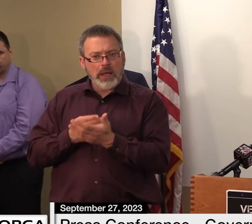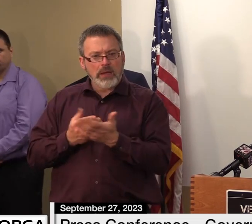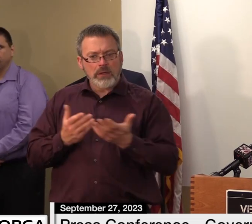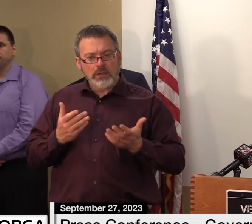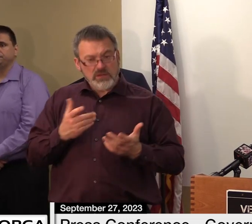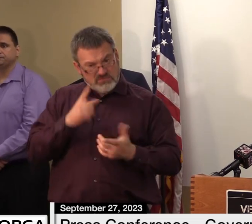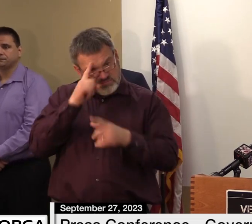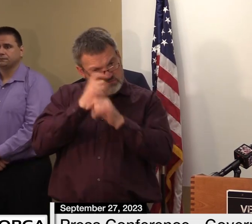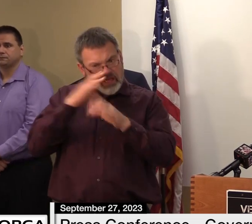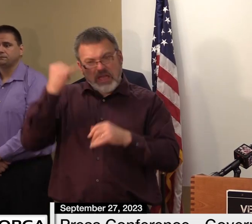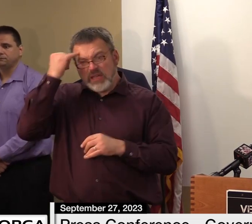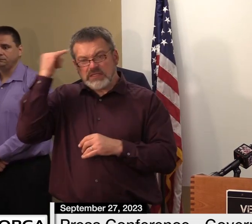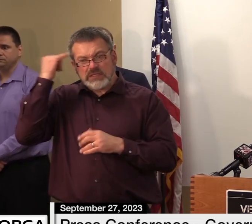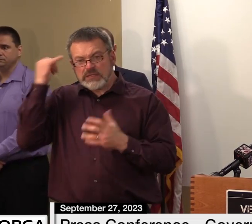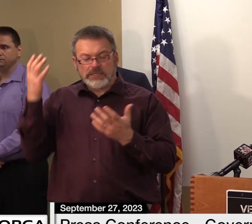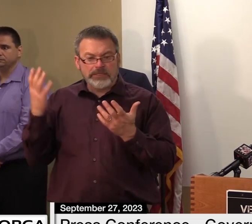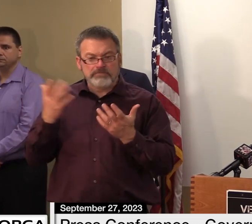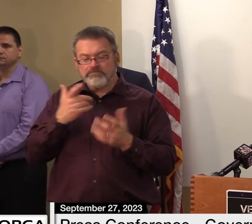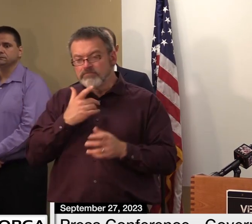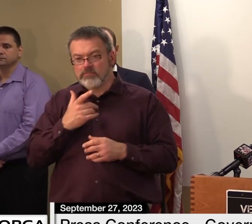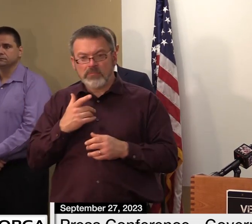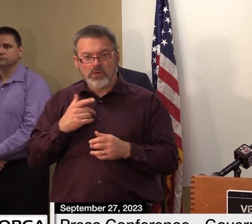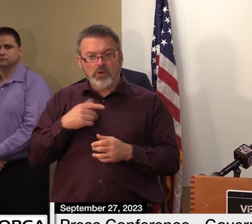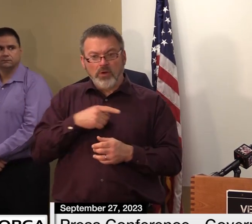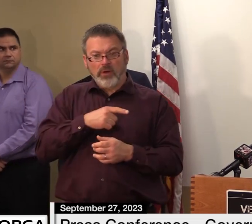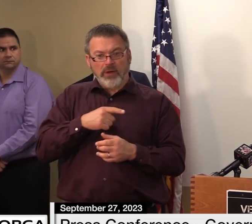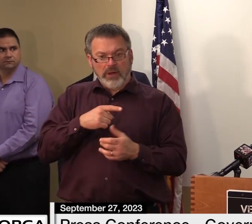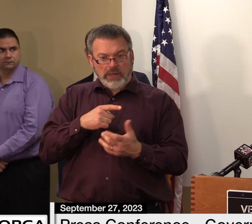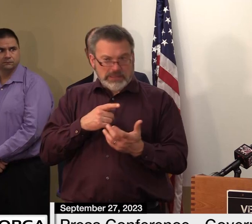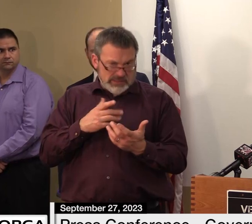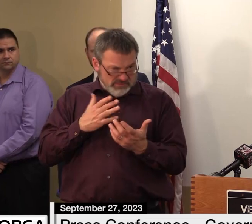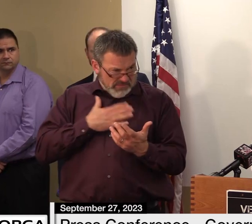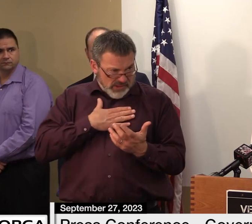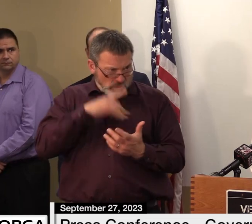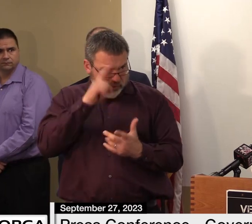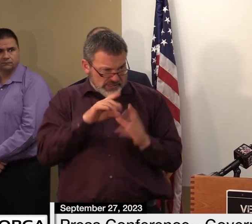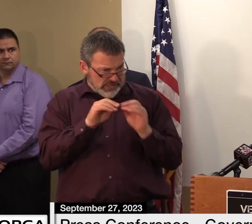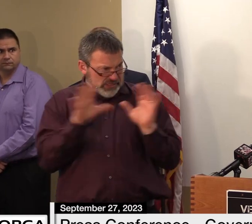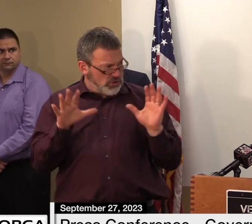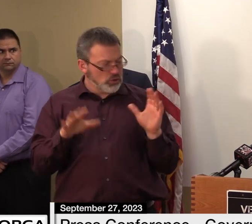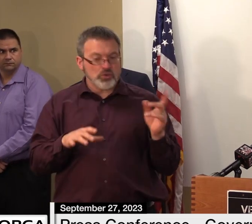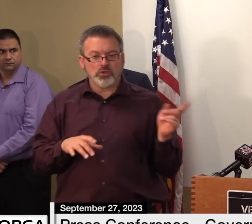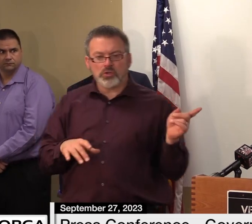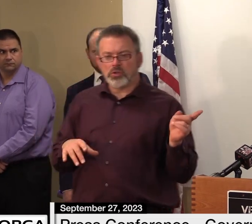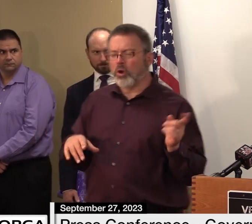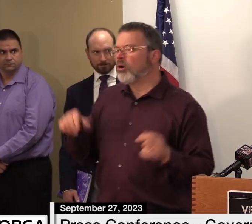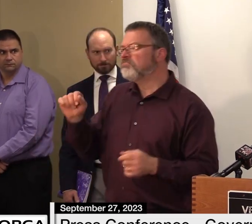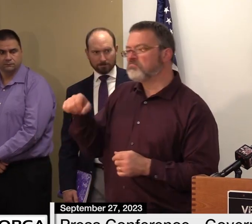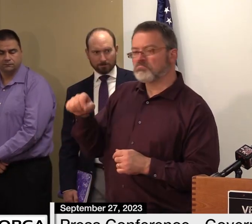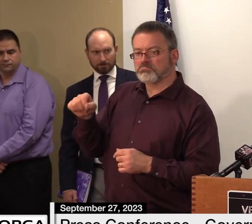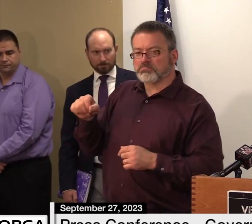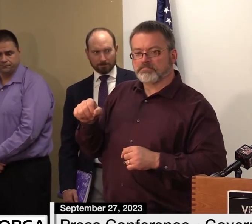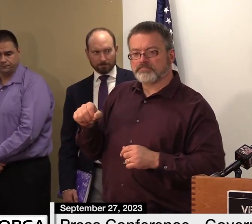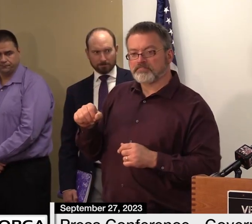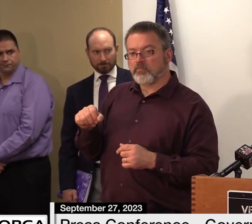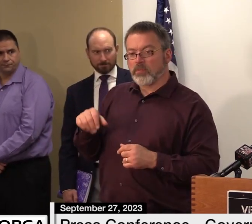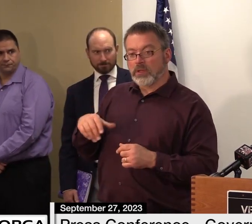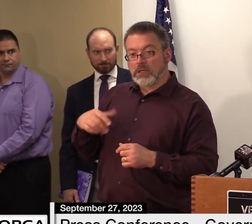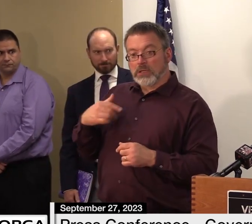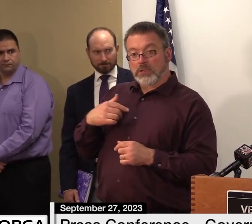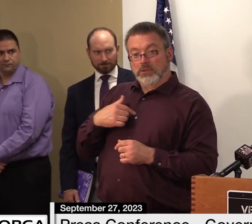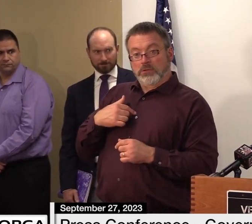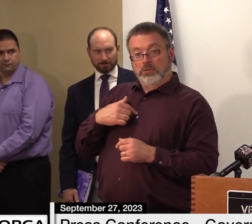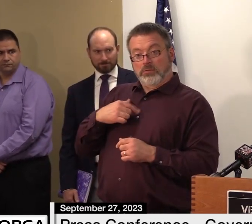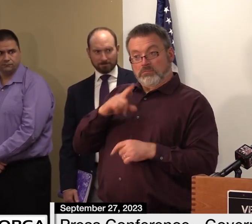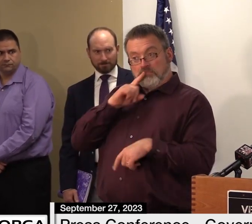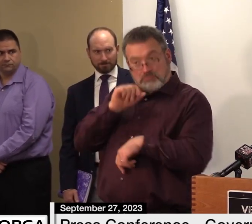more, I don't know. Does that make sense? Yeah, no. This was somewhat news, at least to me, maybe